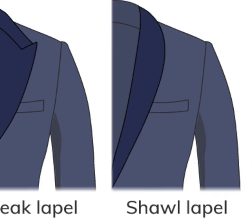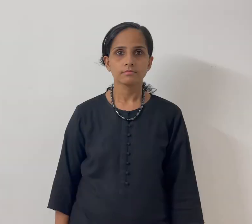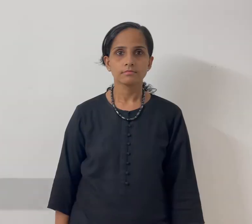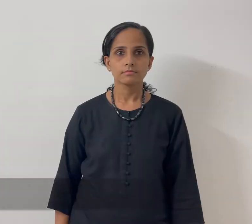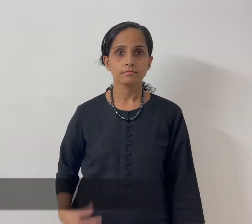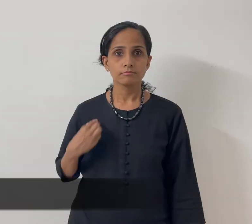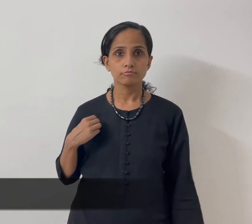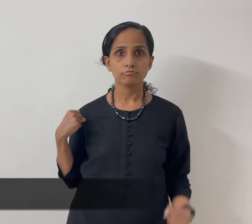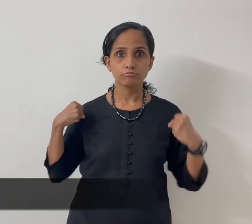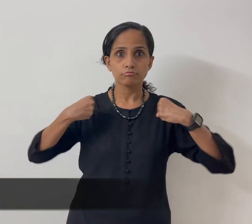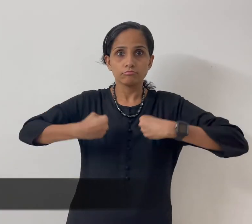Lapel.